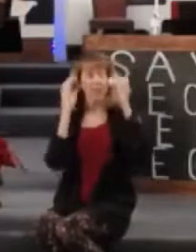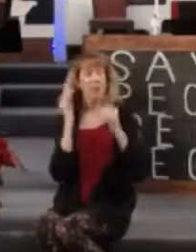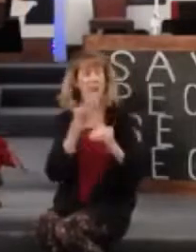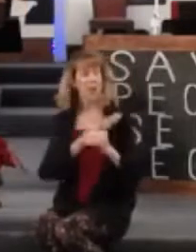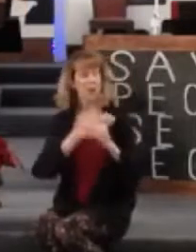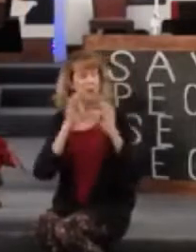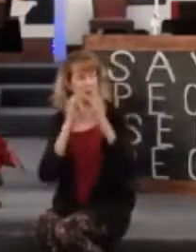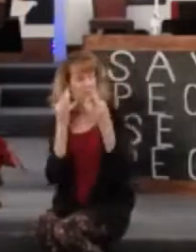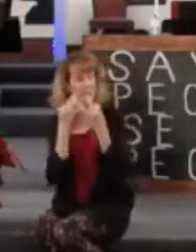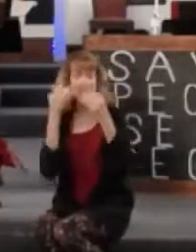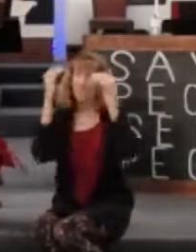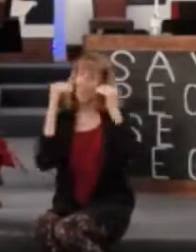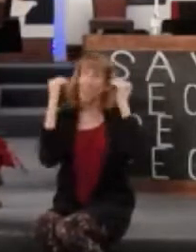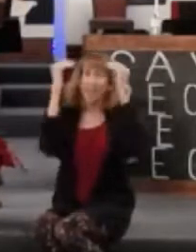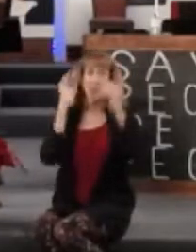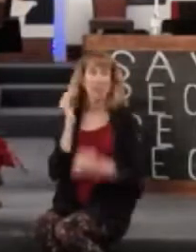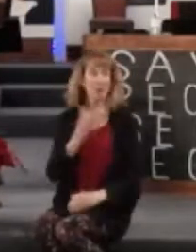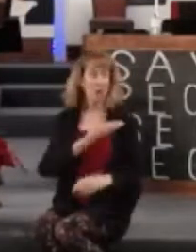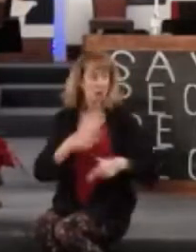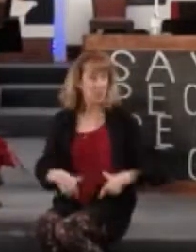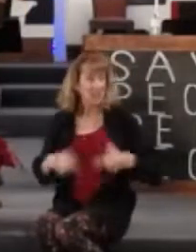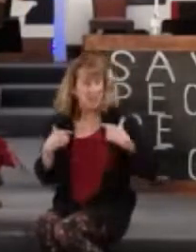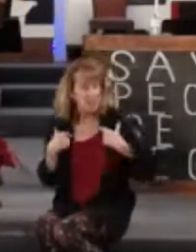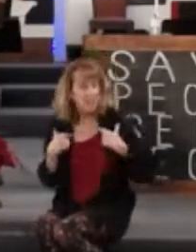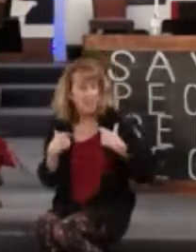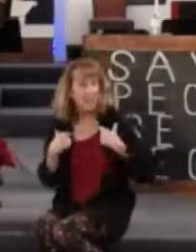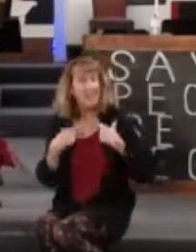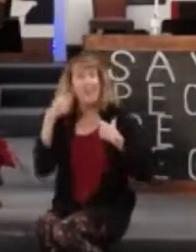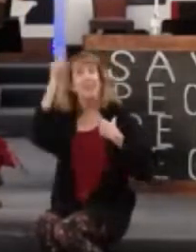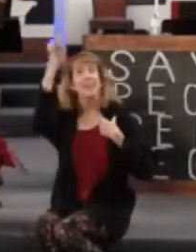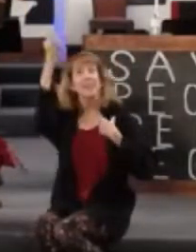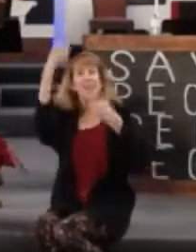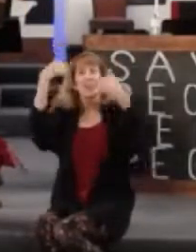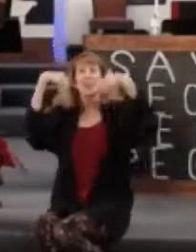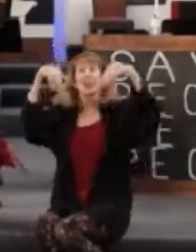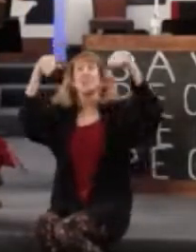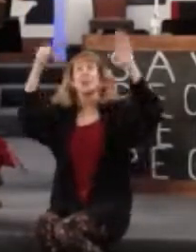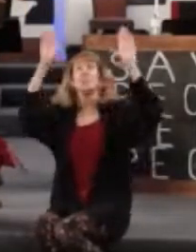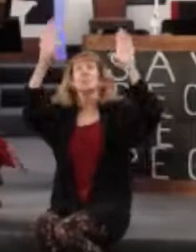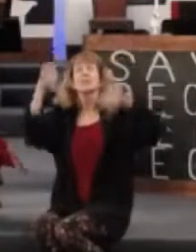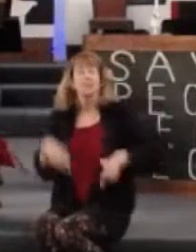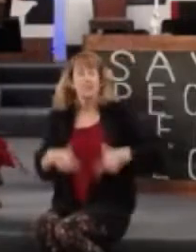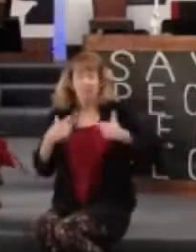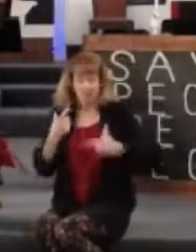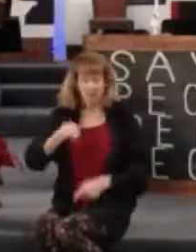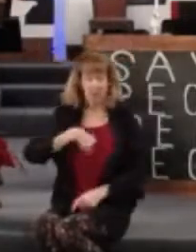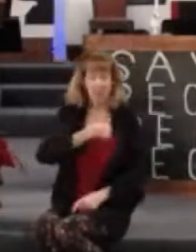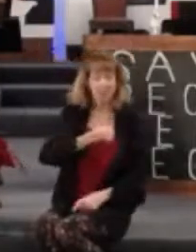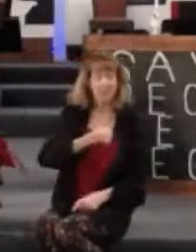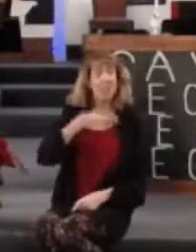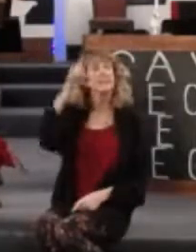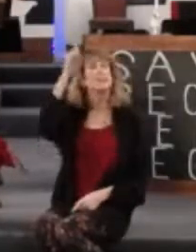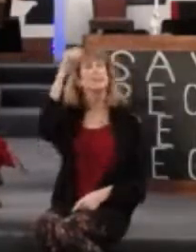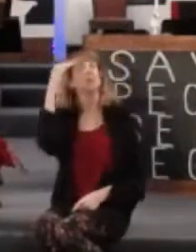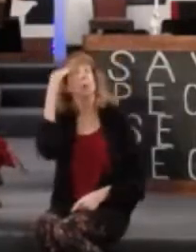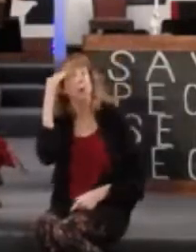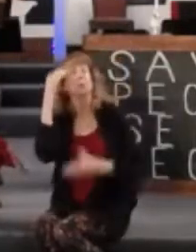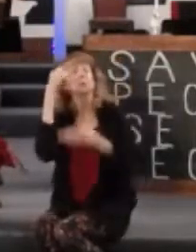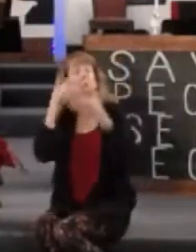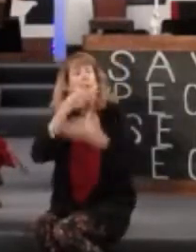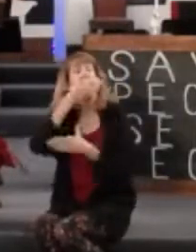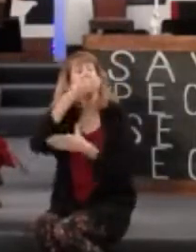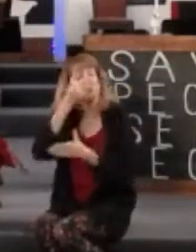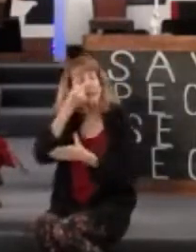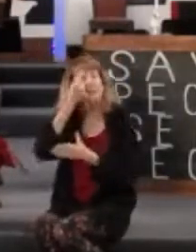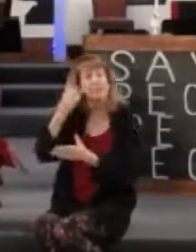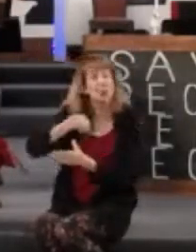We see a loving Savior who gave his very life for us. I mean, Jesus clearly has what's best for us at his heart. And it's